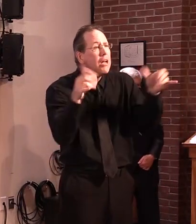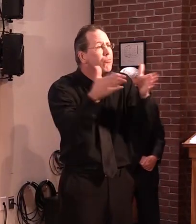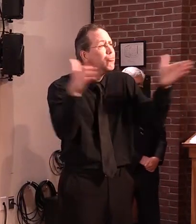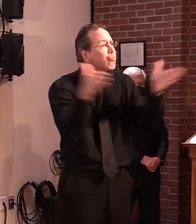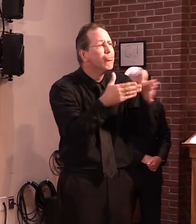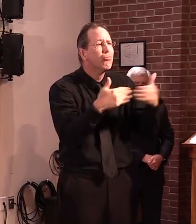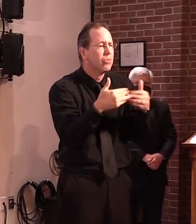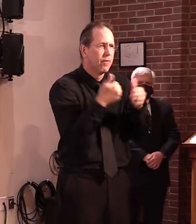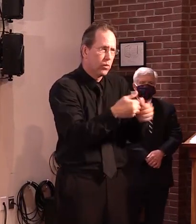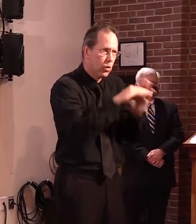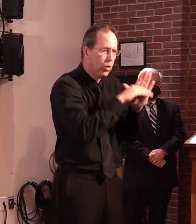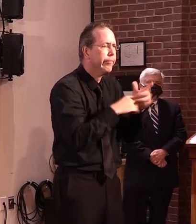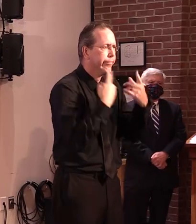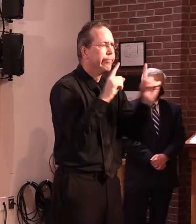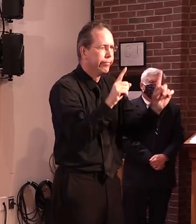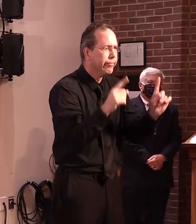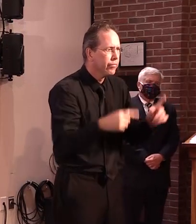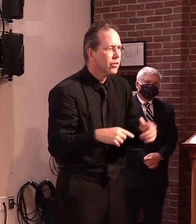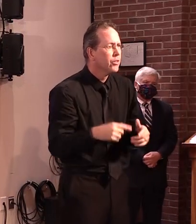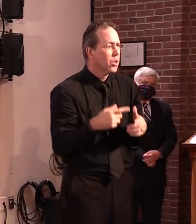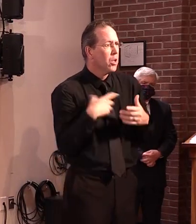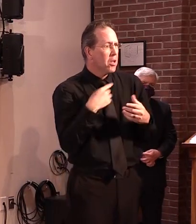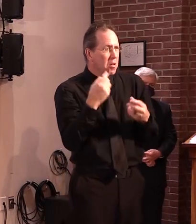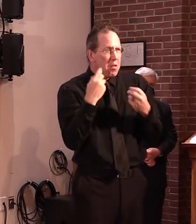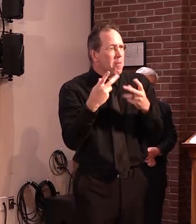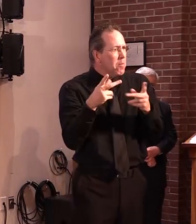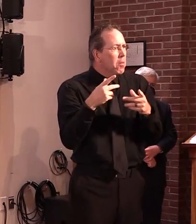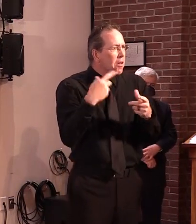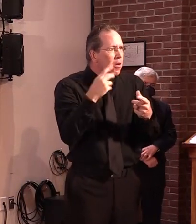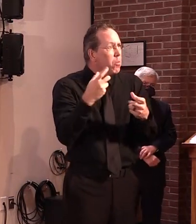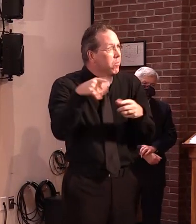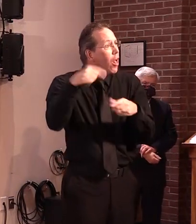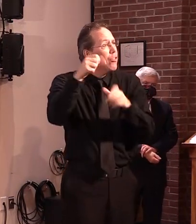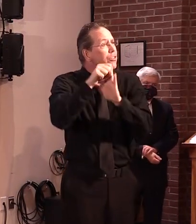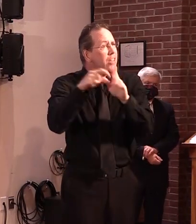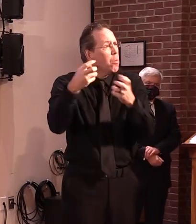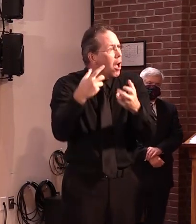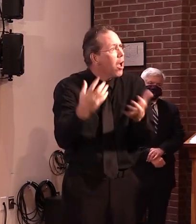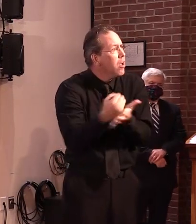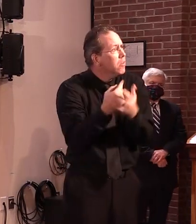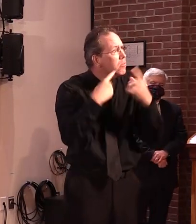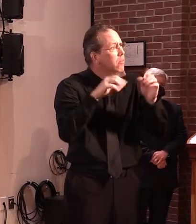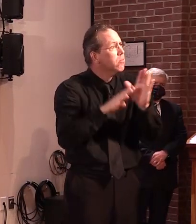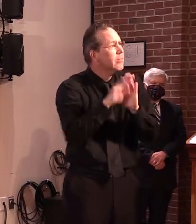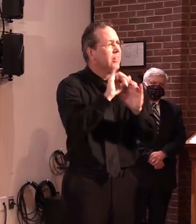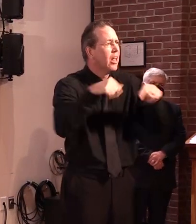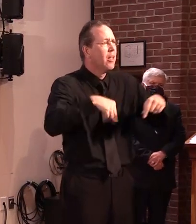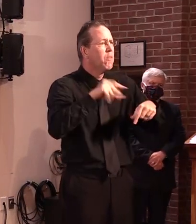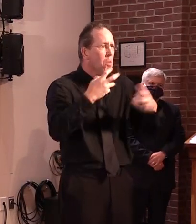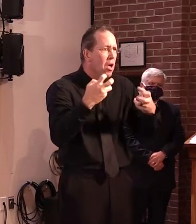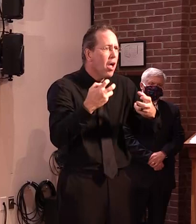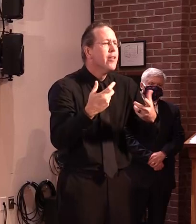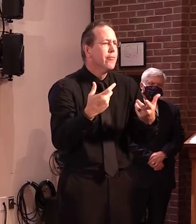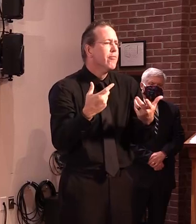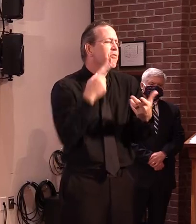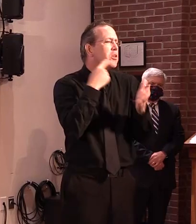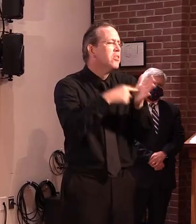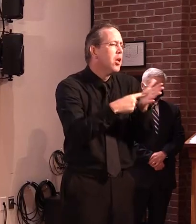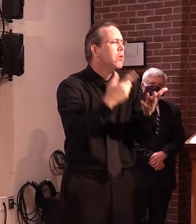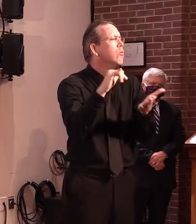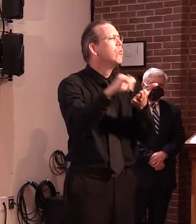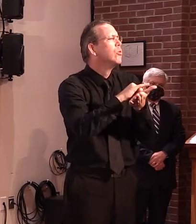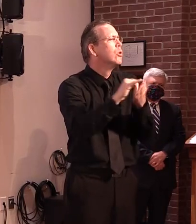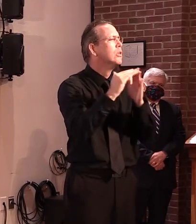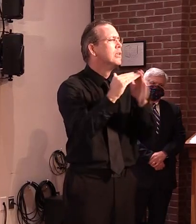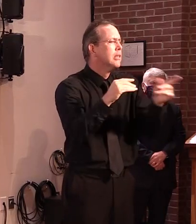places of high density succeed. I mean, for example, although New York City has gotten